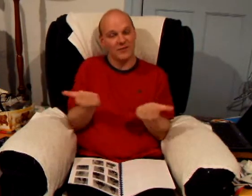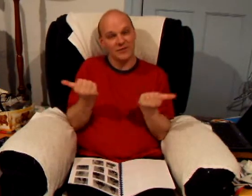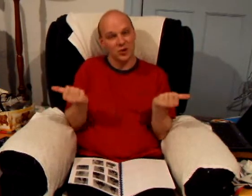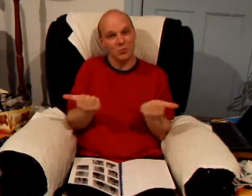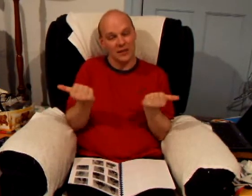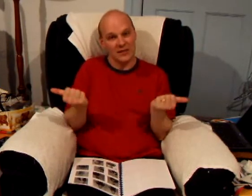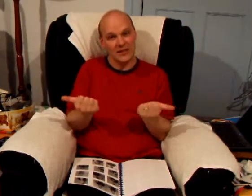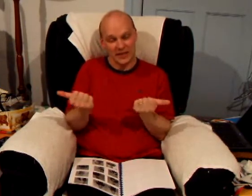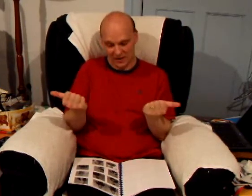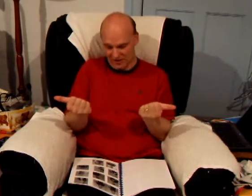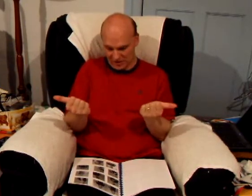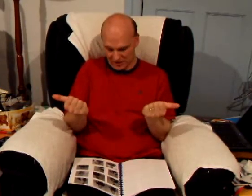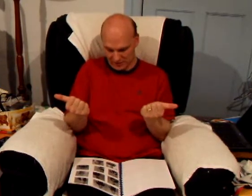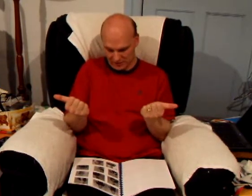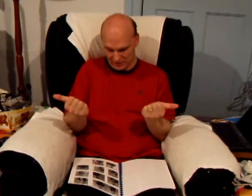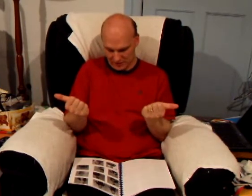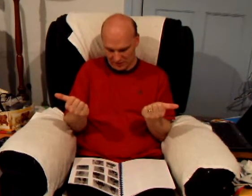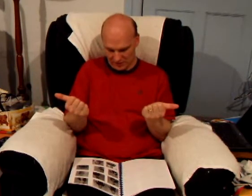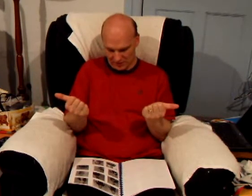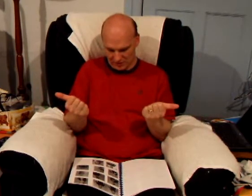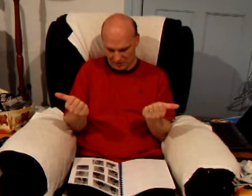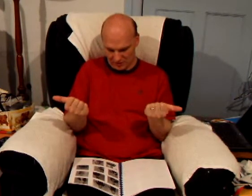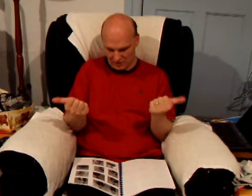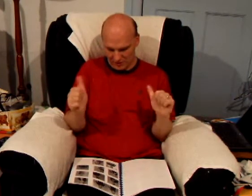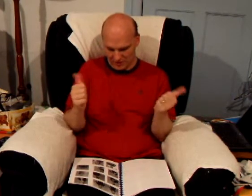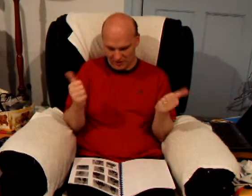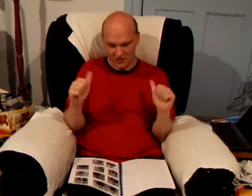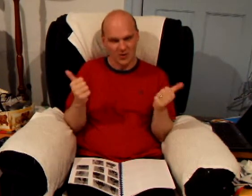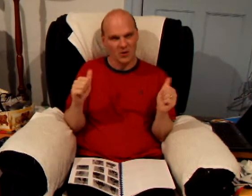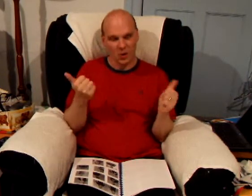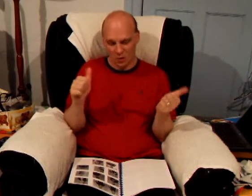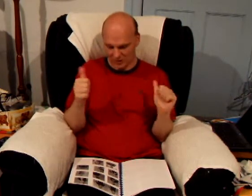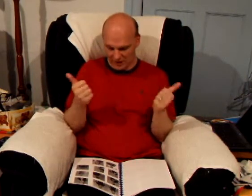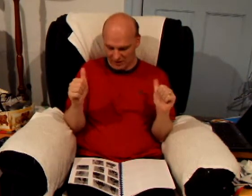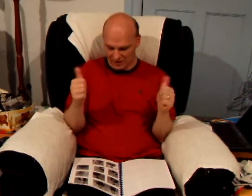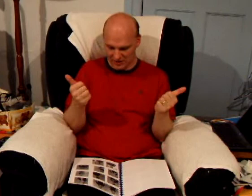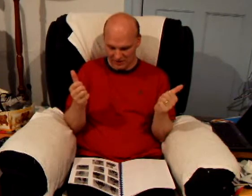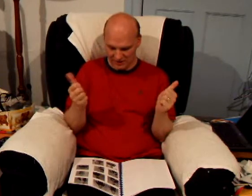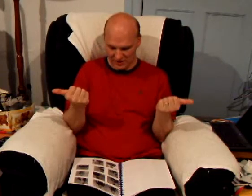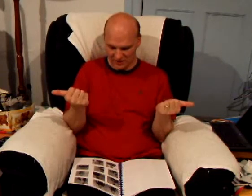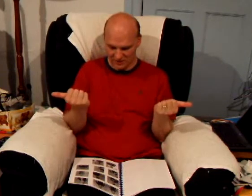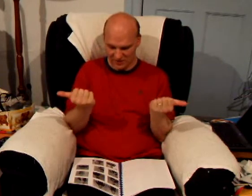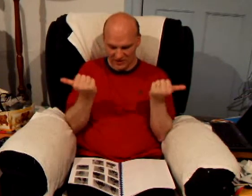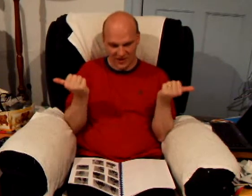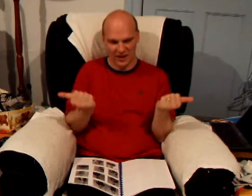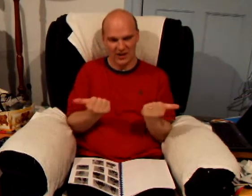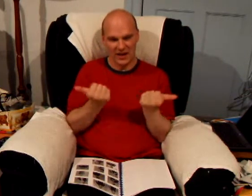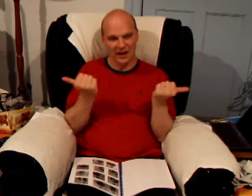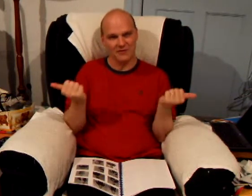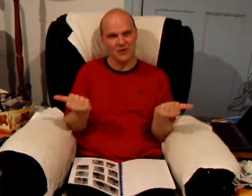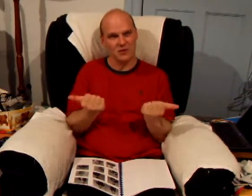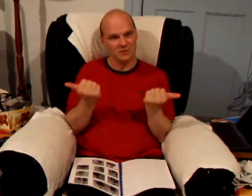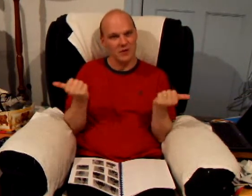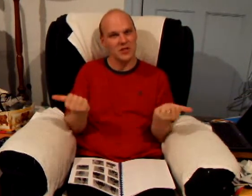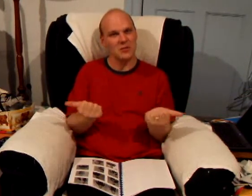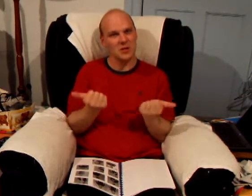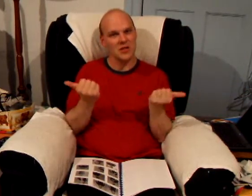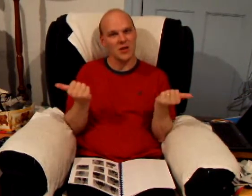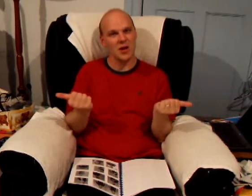Enough, or plenty. So it's kind of like there's all done, and sort of this enough is sort of very similar